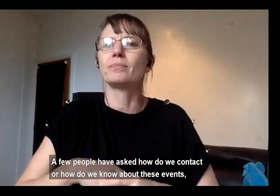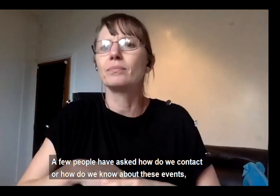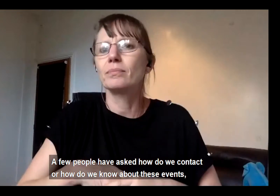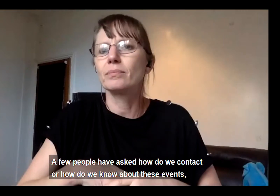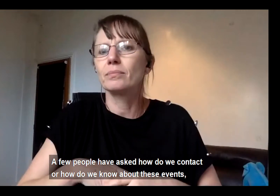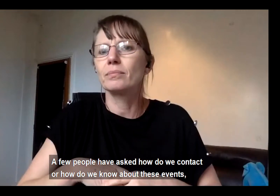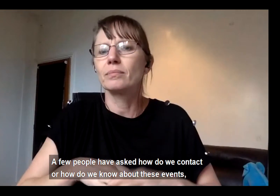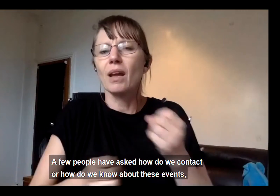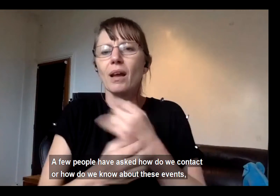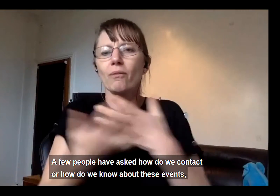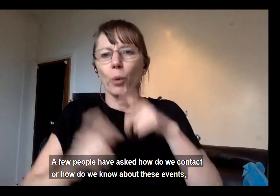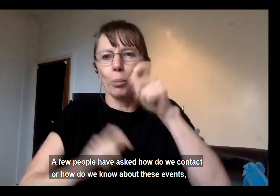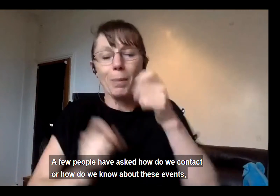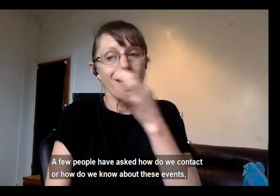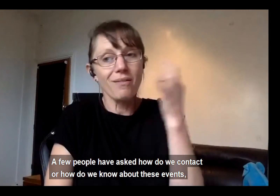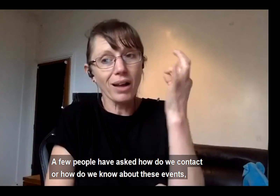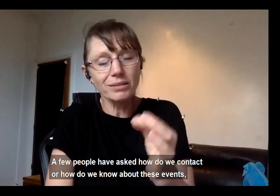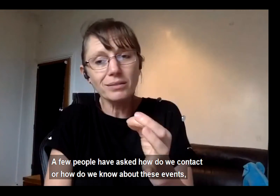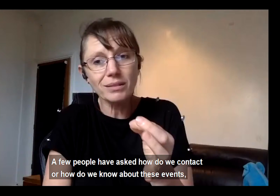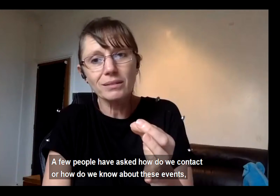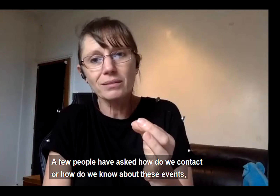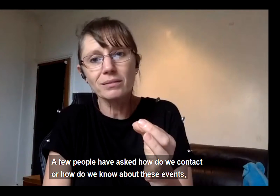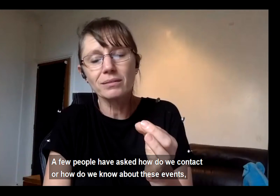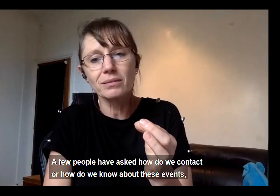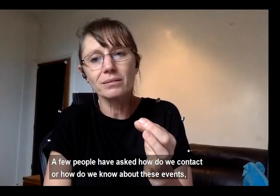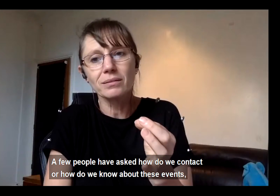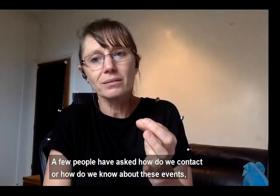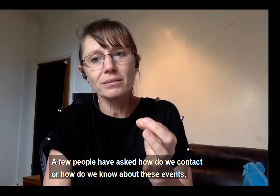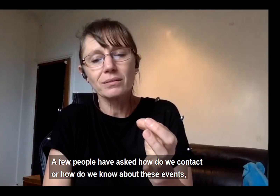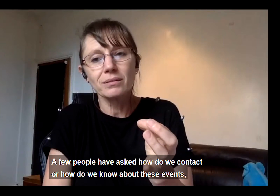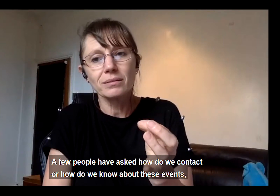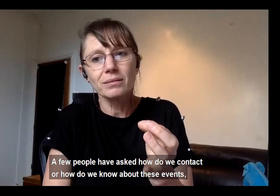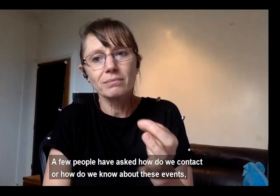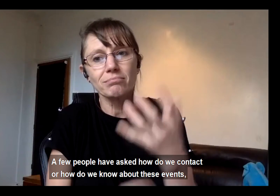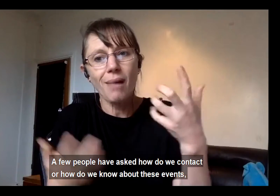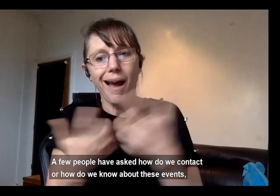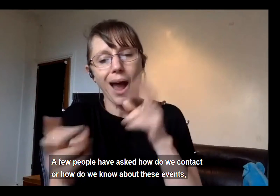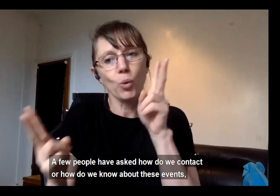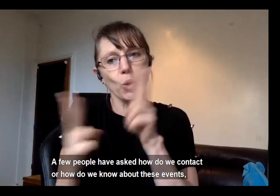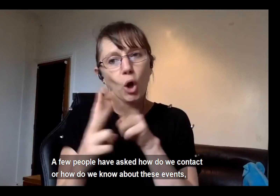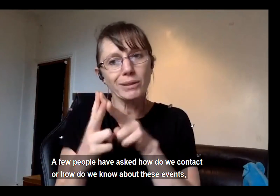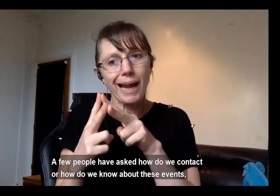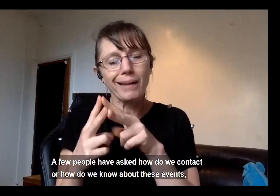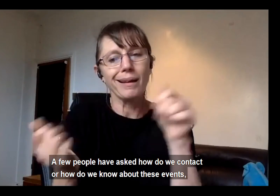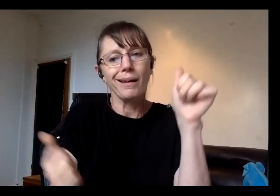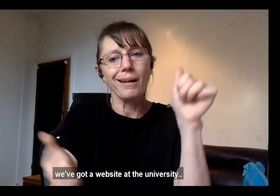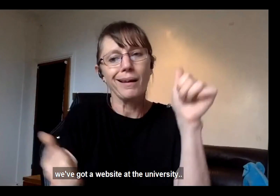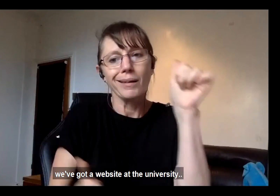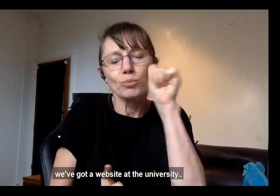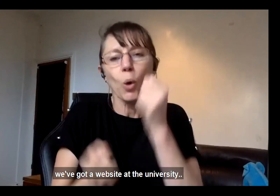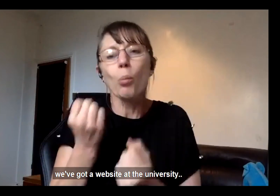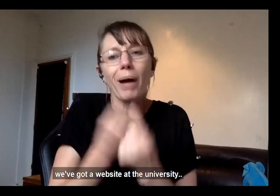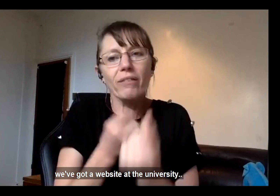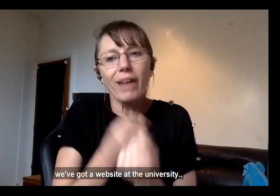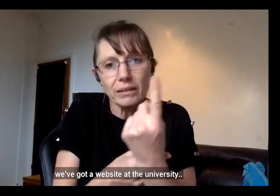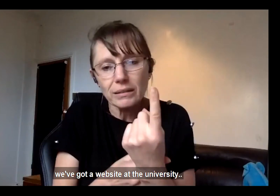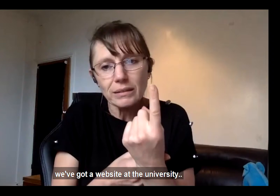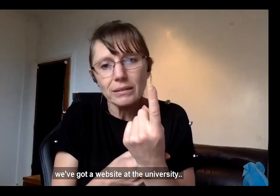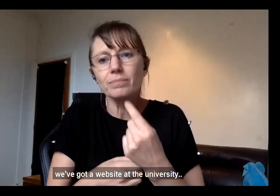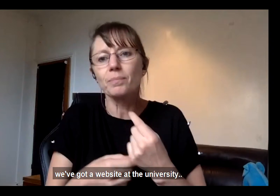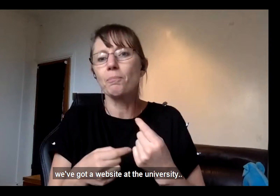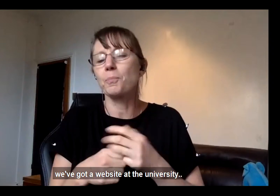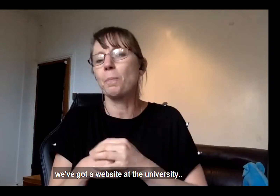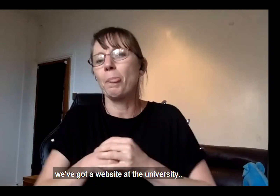A few people have asked how do we contact or how do we know about these events. We've got